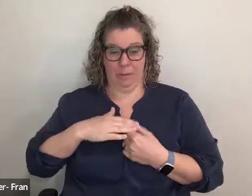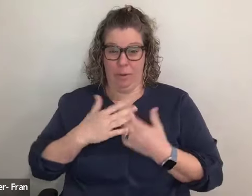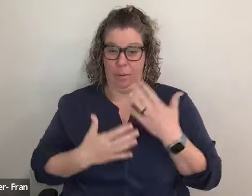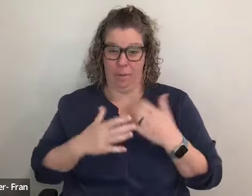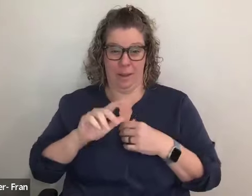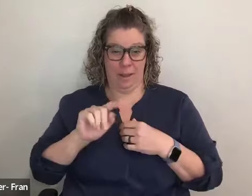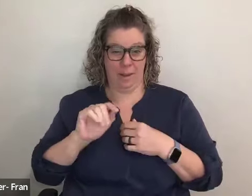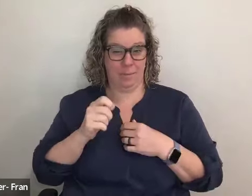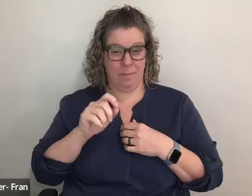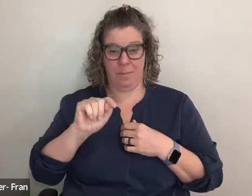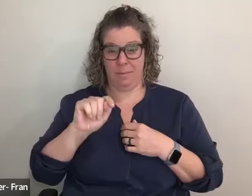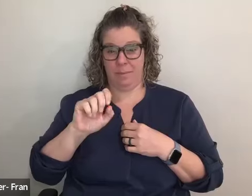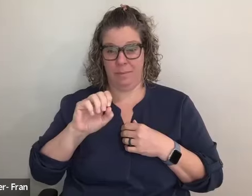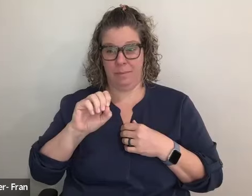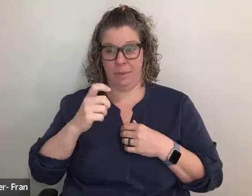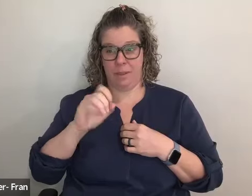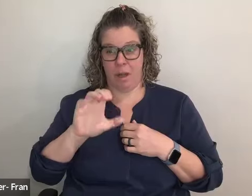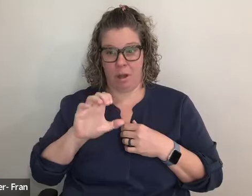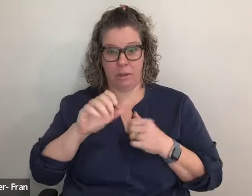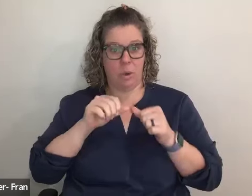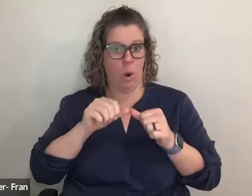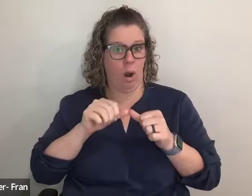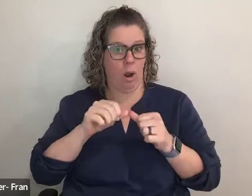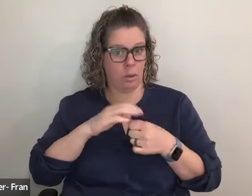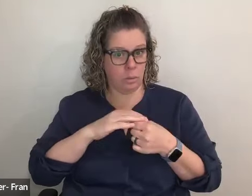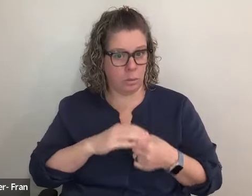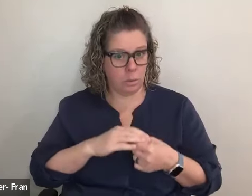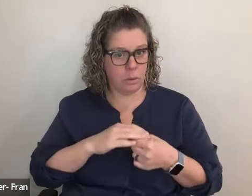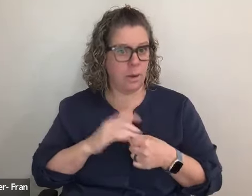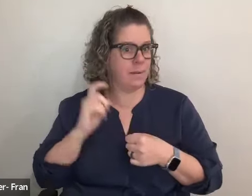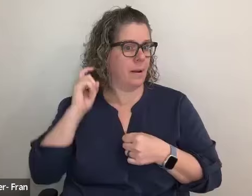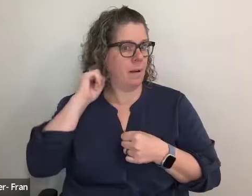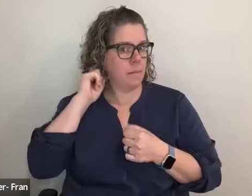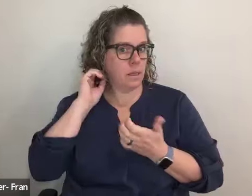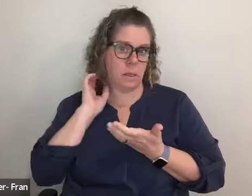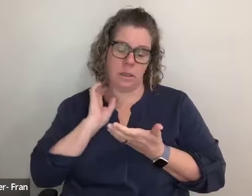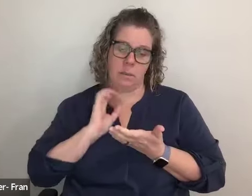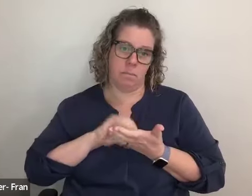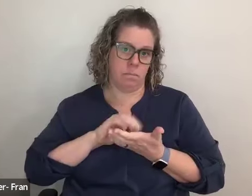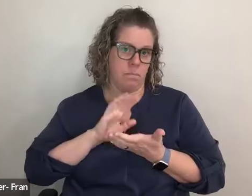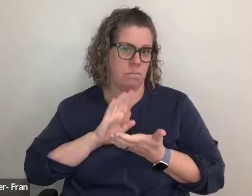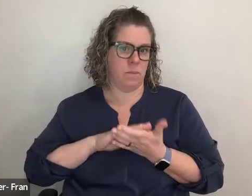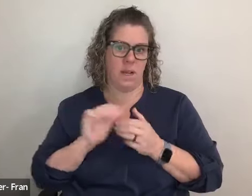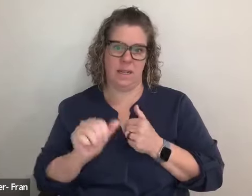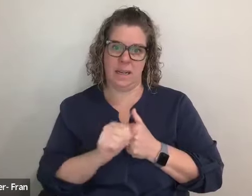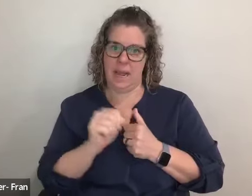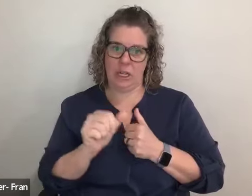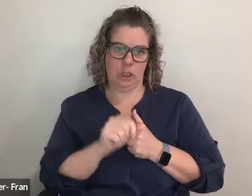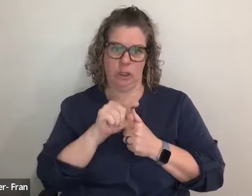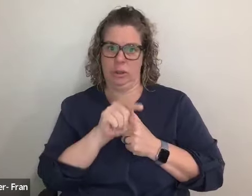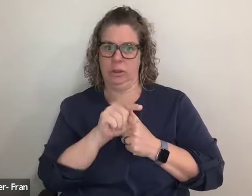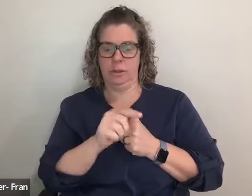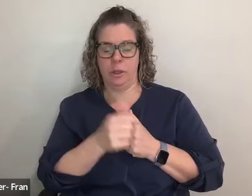stress, or might have even just been a little persistent stress, our amygdala catalogs as danger. And so anytime